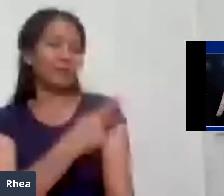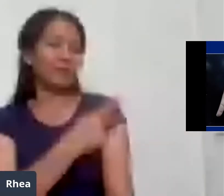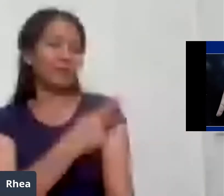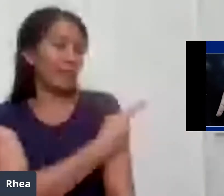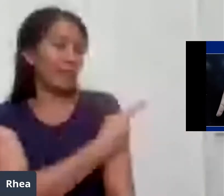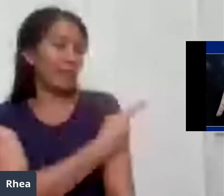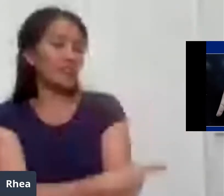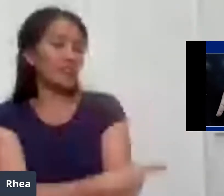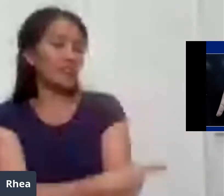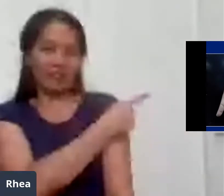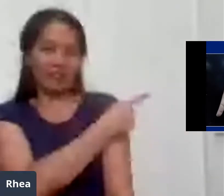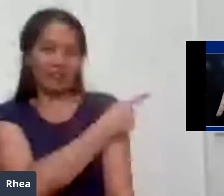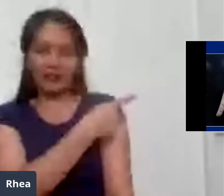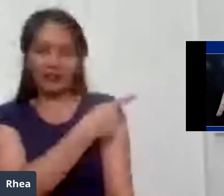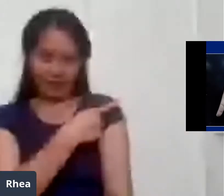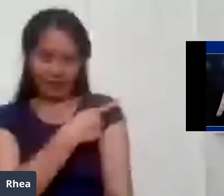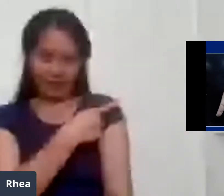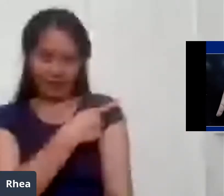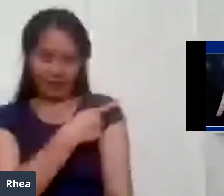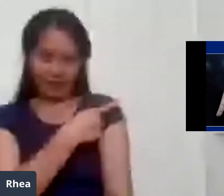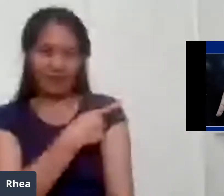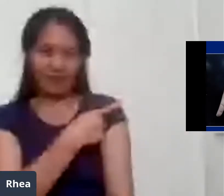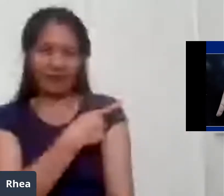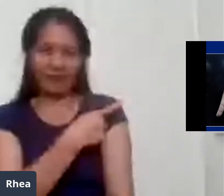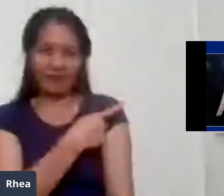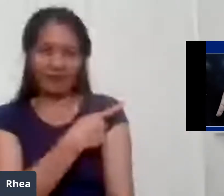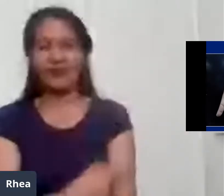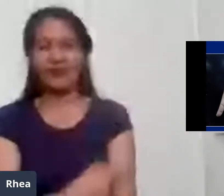could be patient.